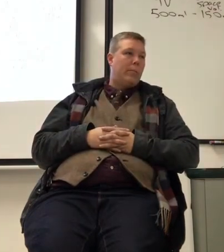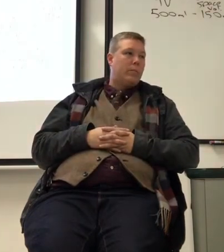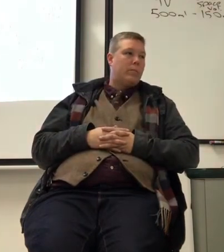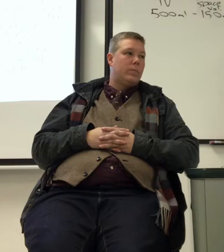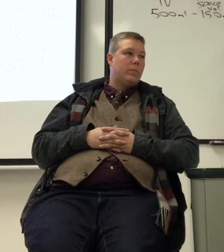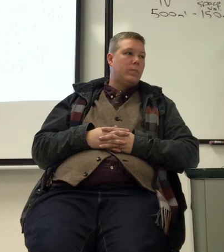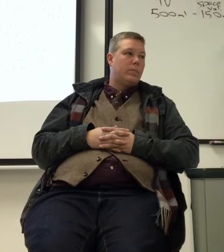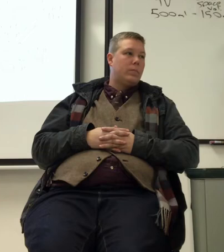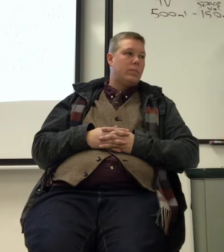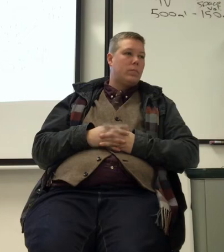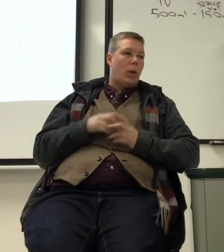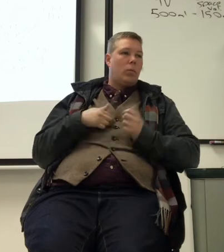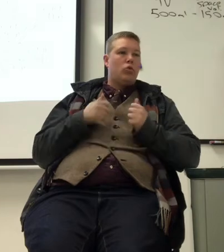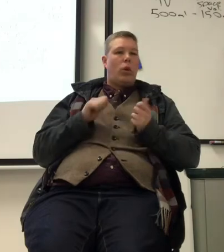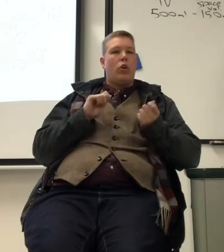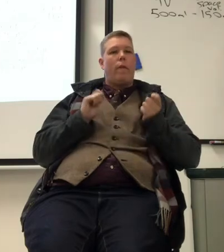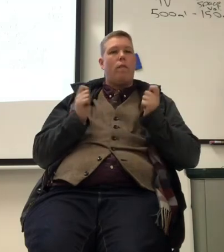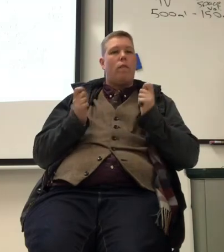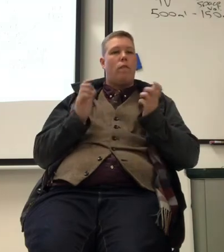I want to convert that to liters.